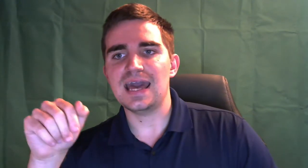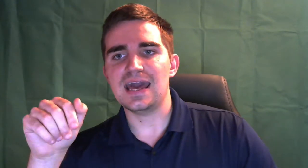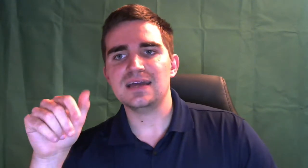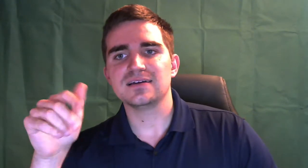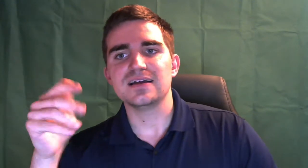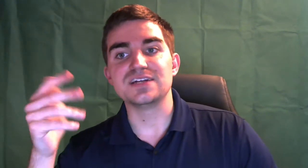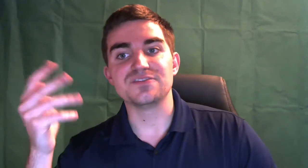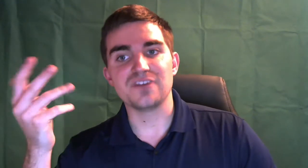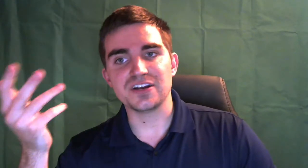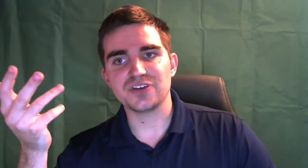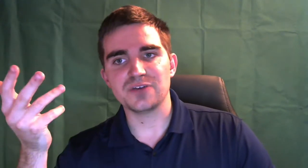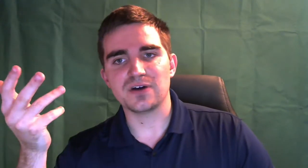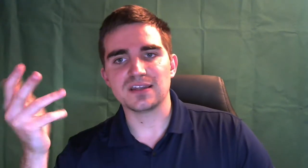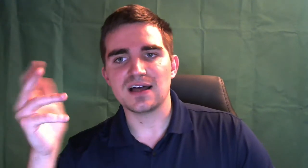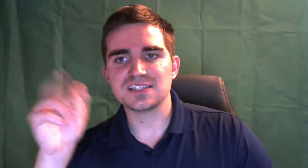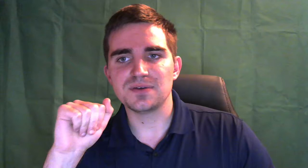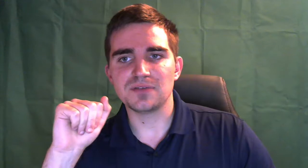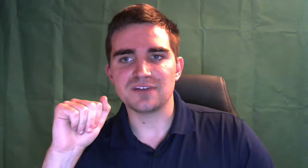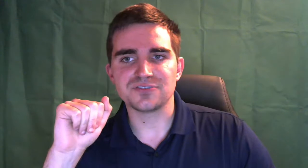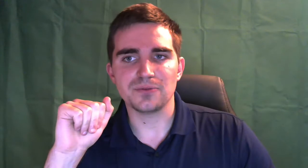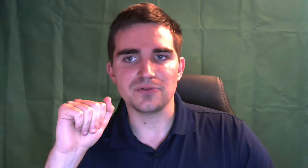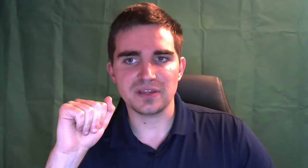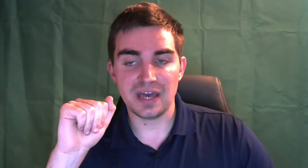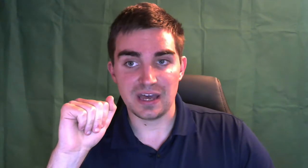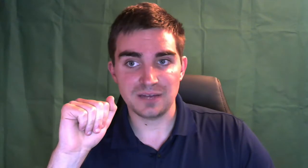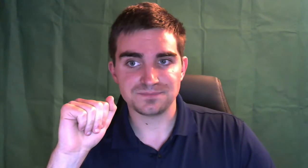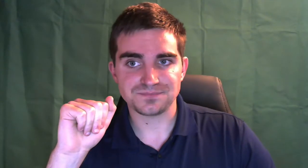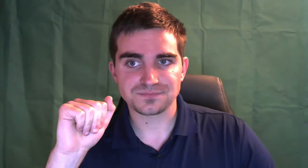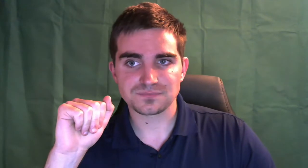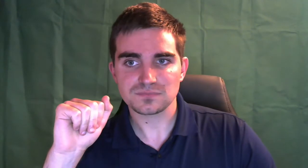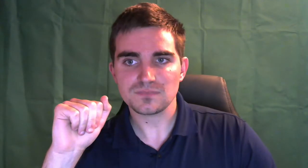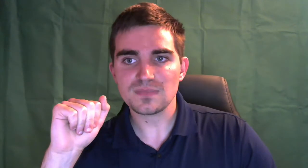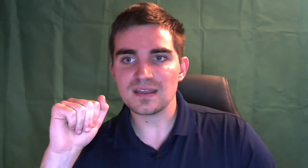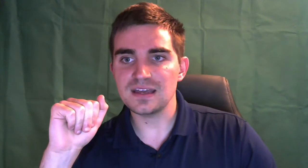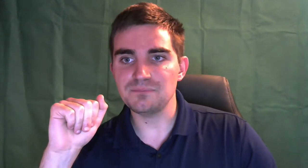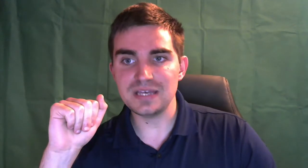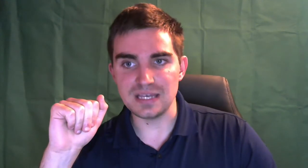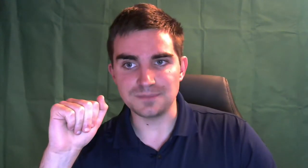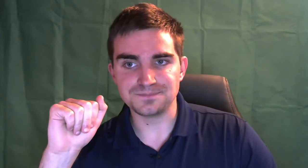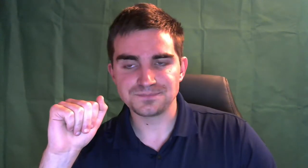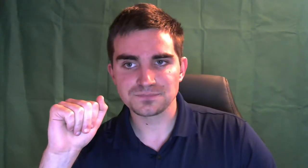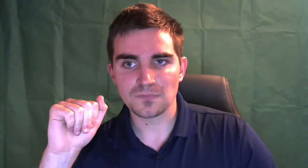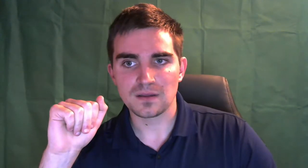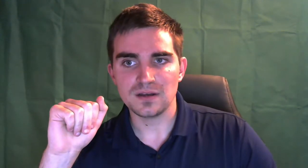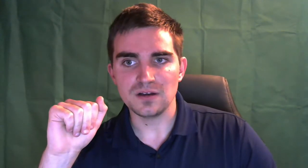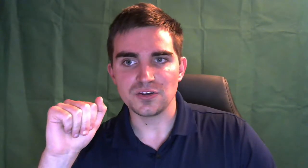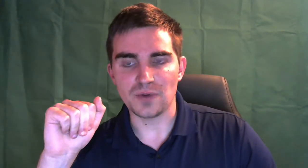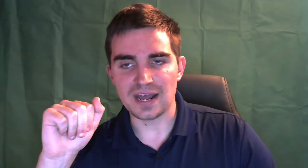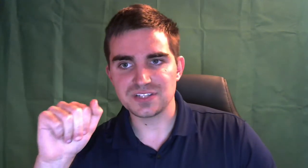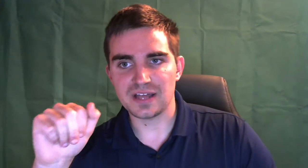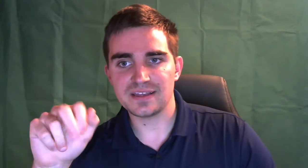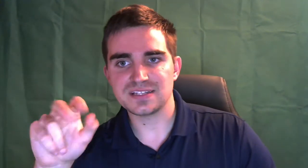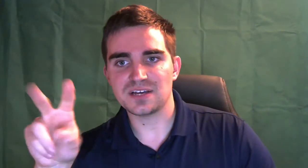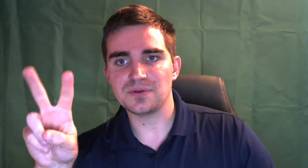K is a very tricky one. Lots of people have trouble with K. And P. So what I like to tell people is